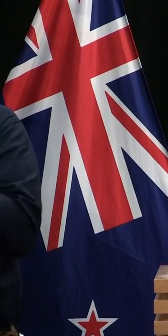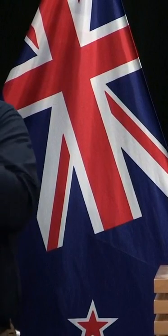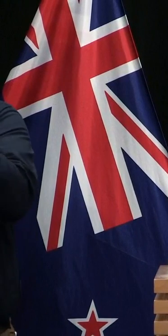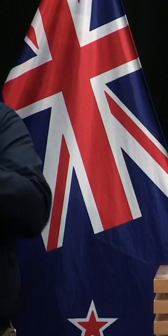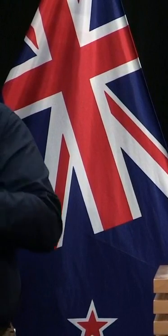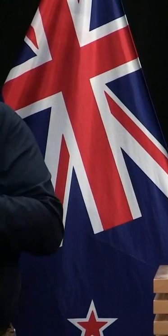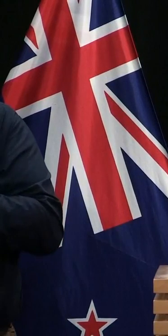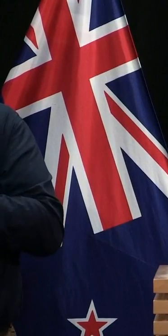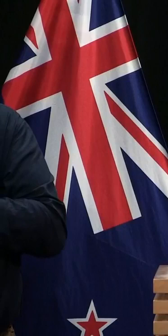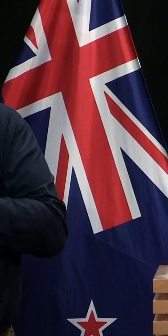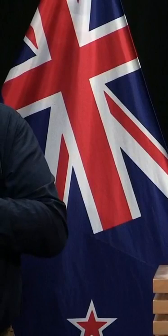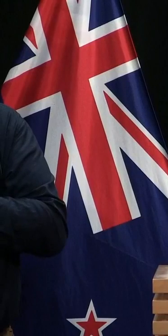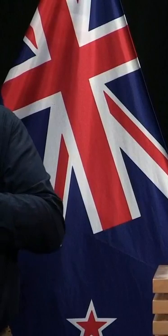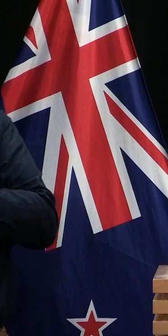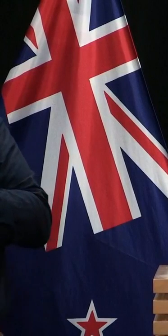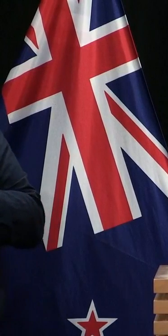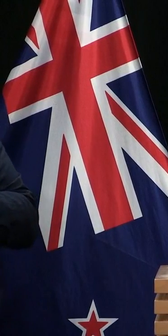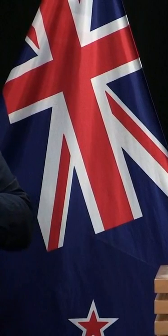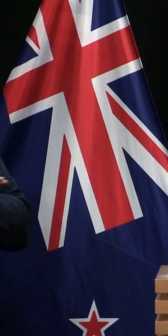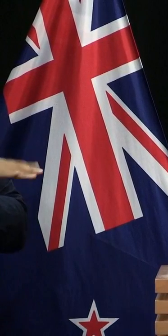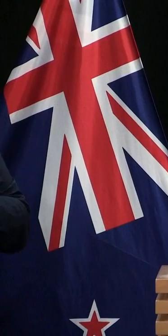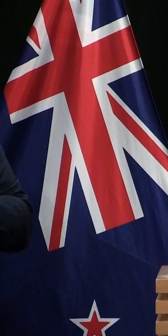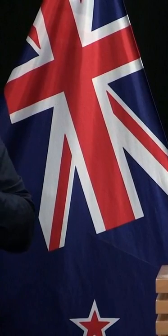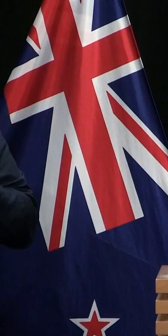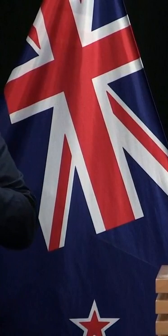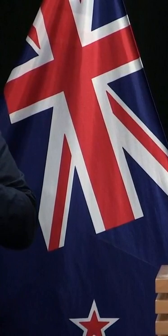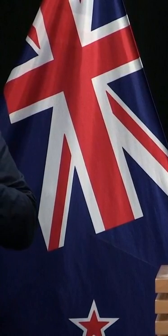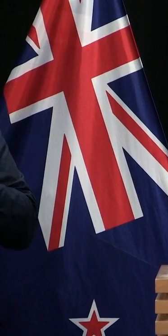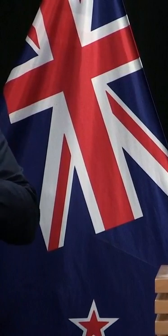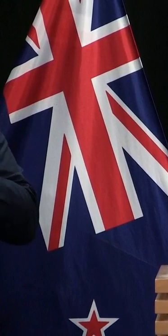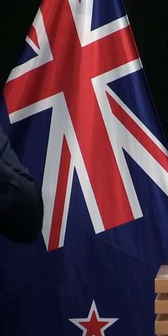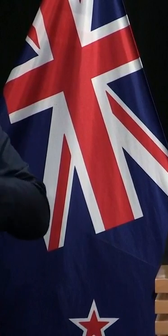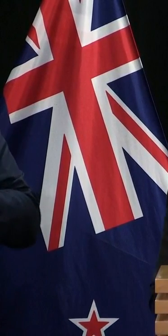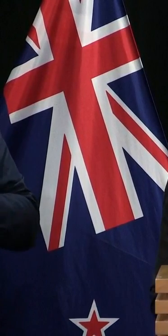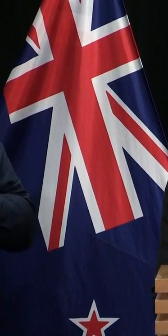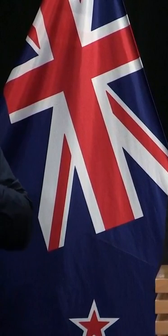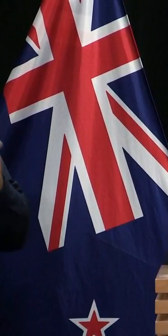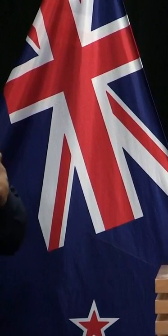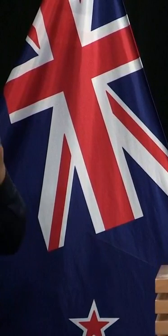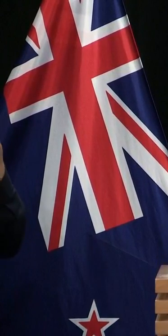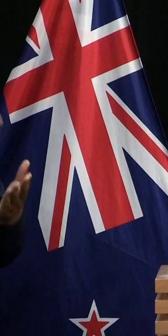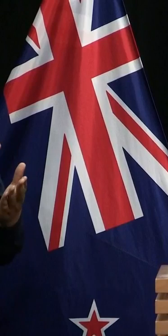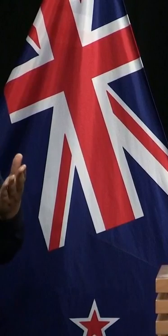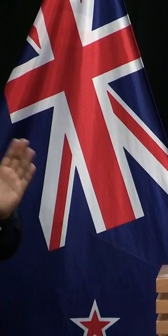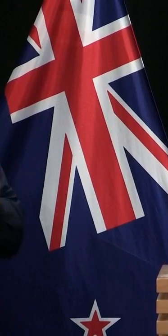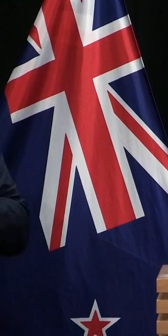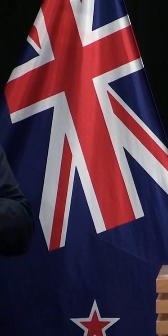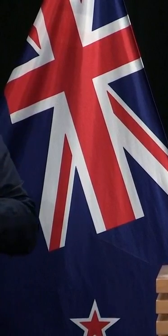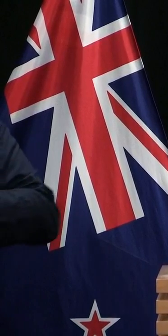true to that pledge we gave those survivors of abuse in state care. Will the time frame be extended beyond